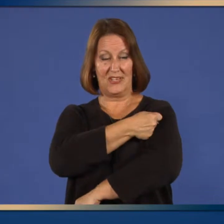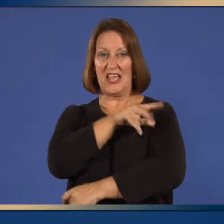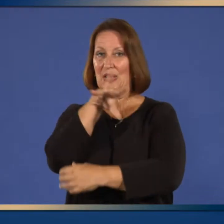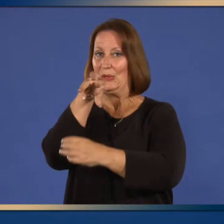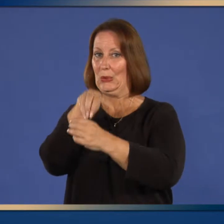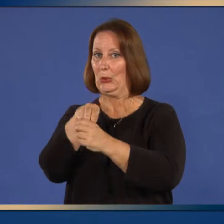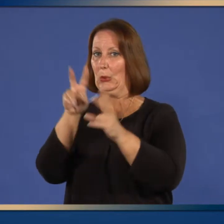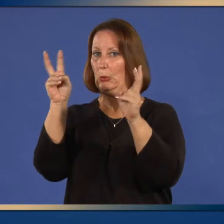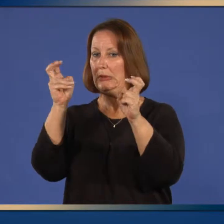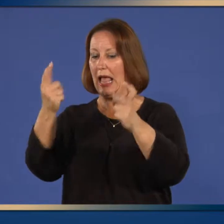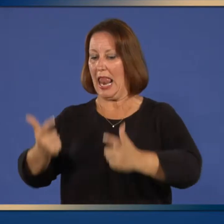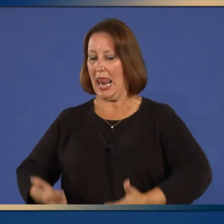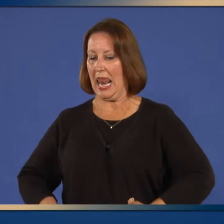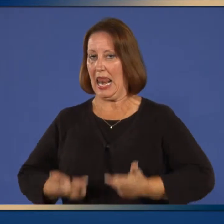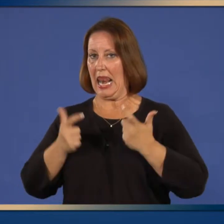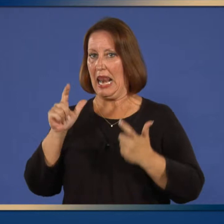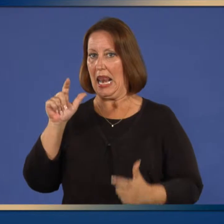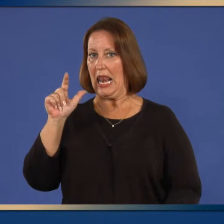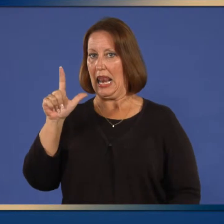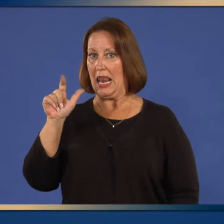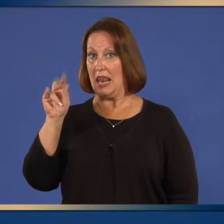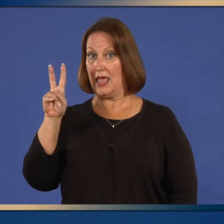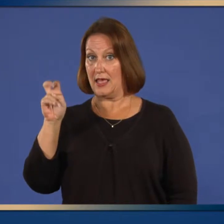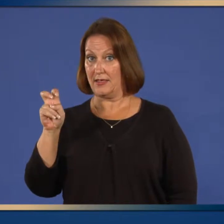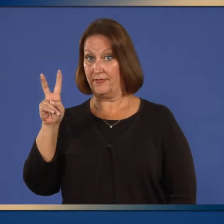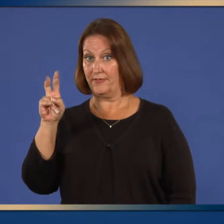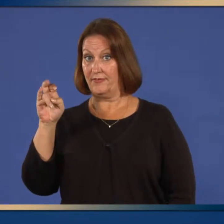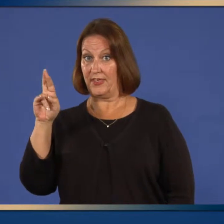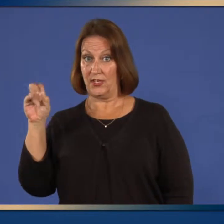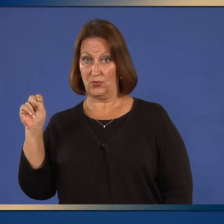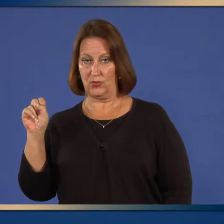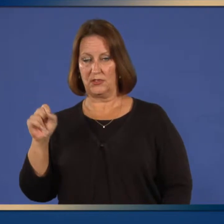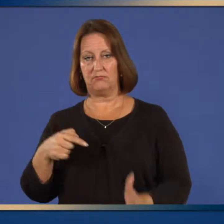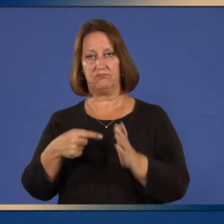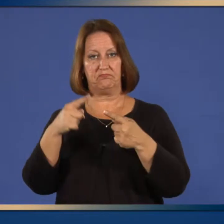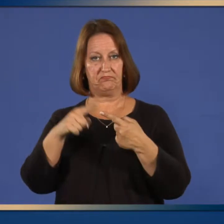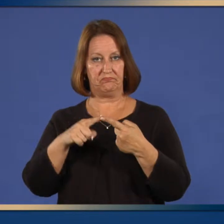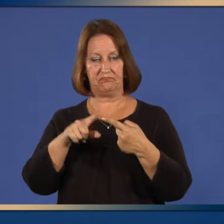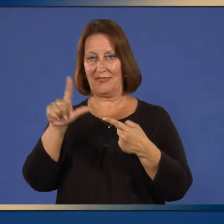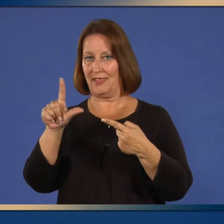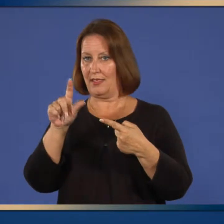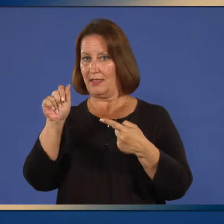Certain live virus vaccines, such as LAIV,